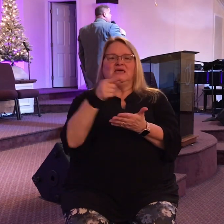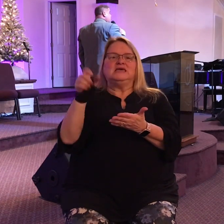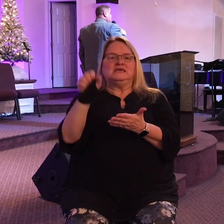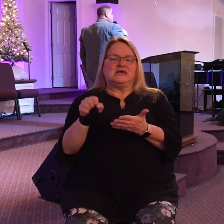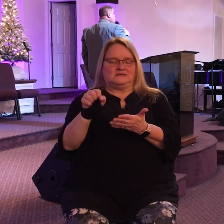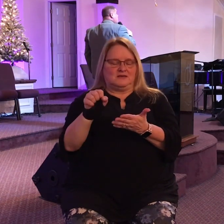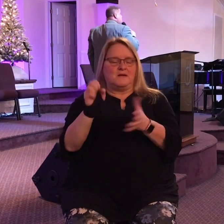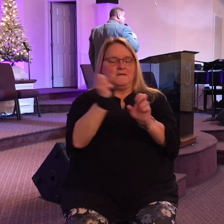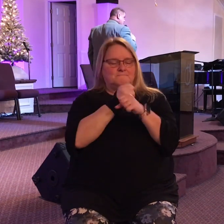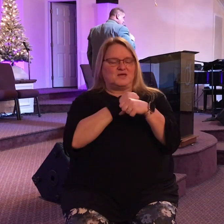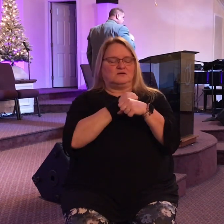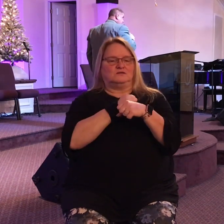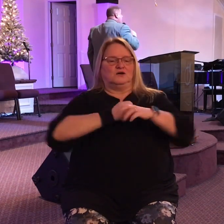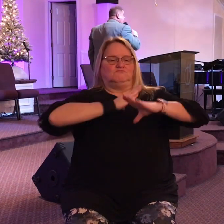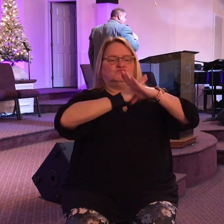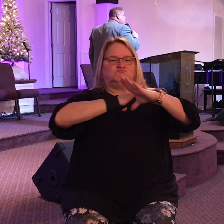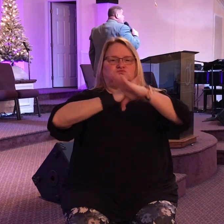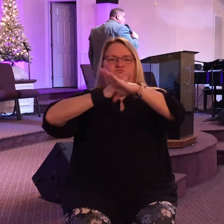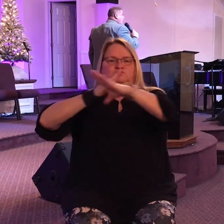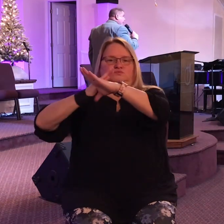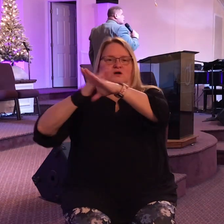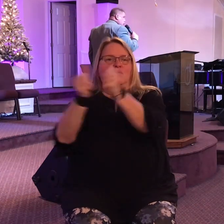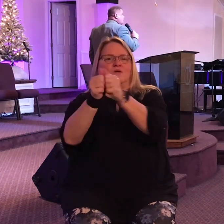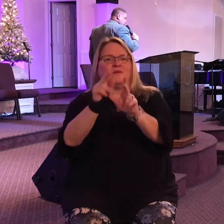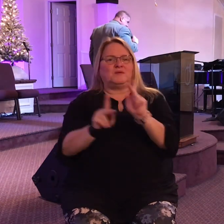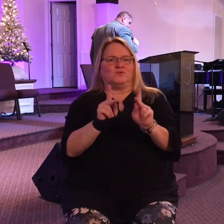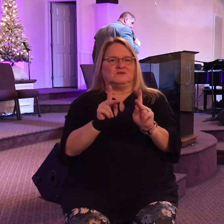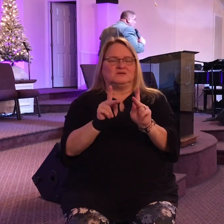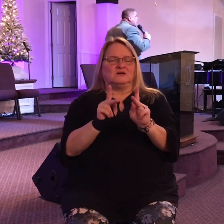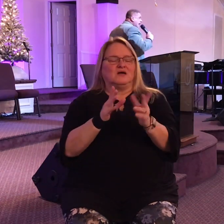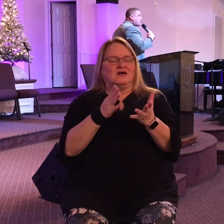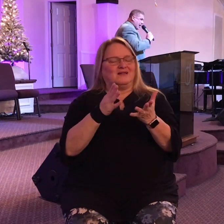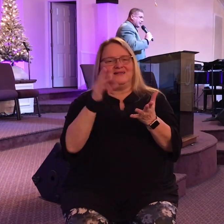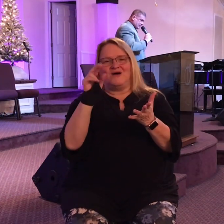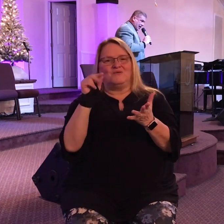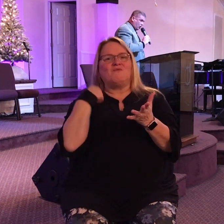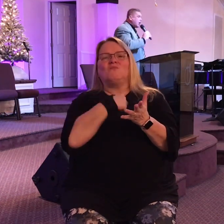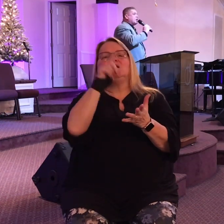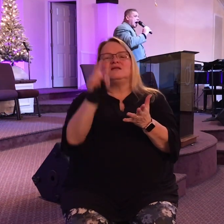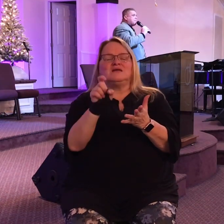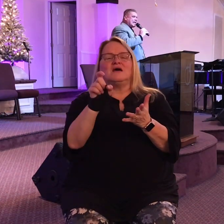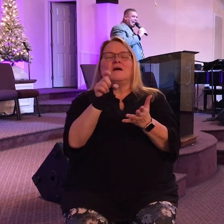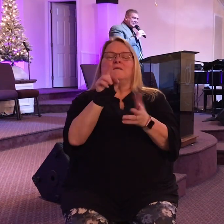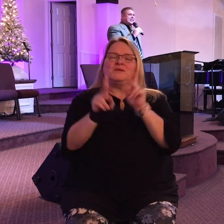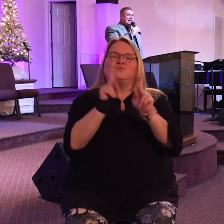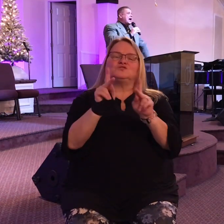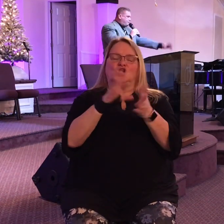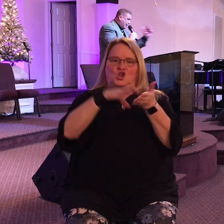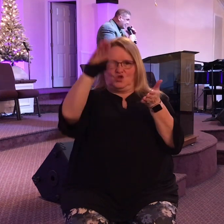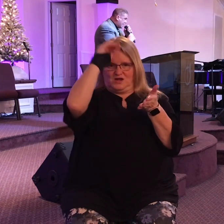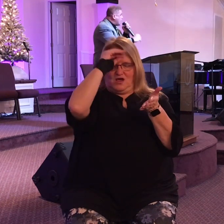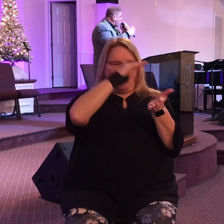is made up of people who have been forgiven and know how to forgive. Let things go. Not be